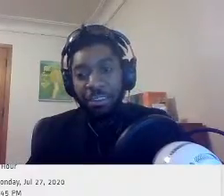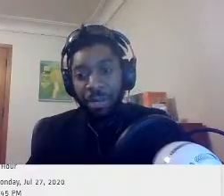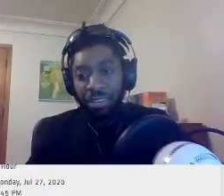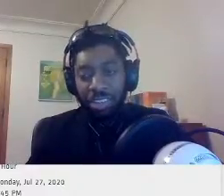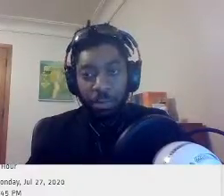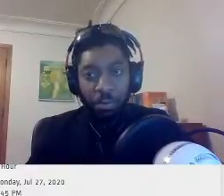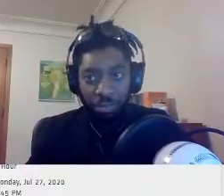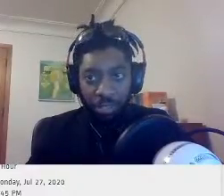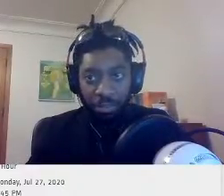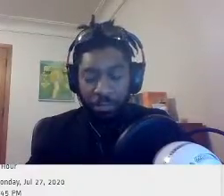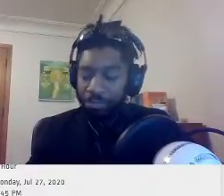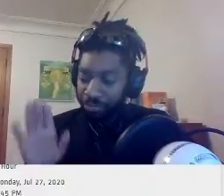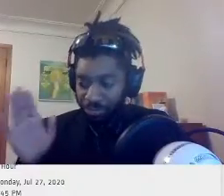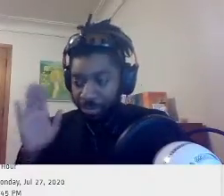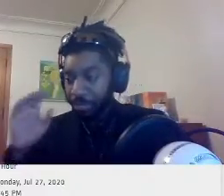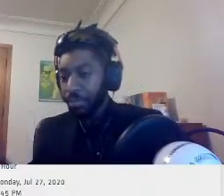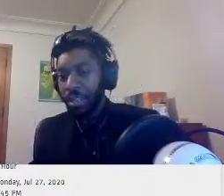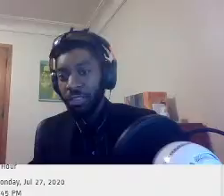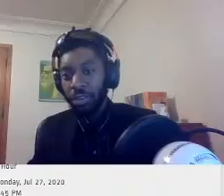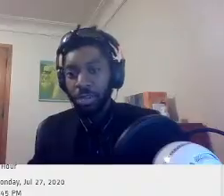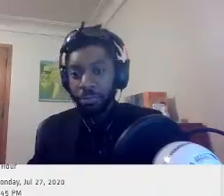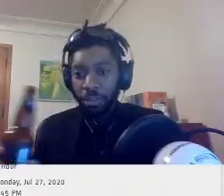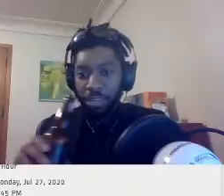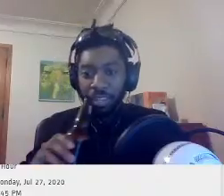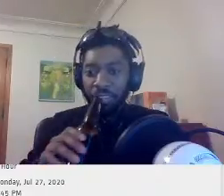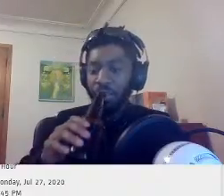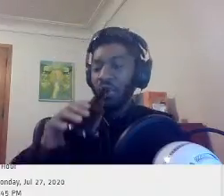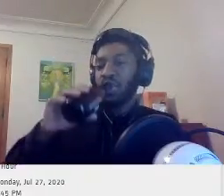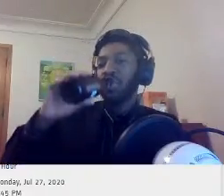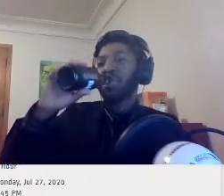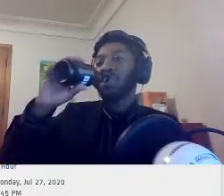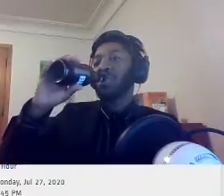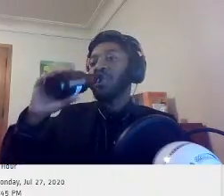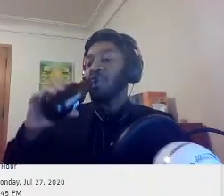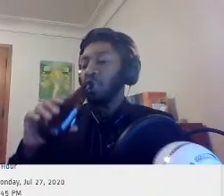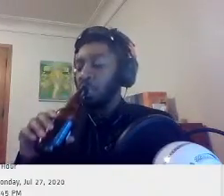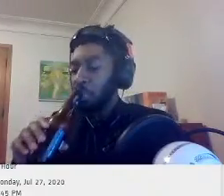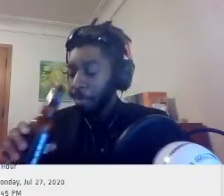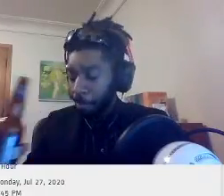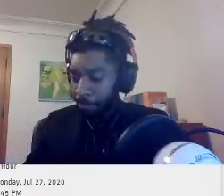got $5 on the pools closing. So we'll cover those odds.